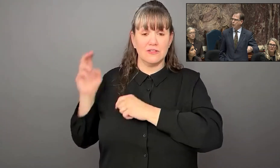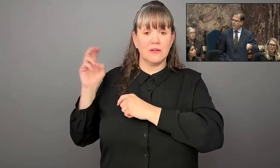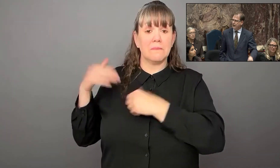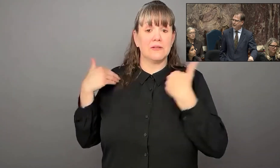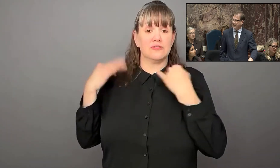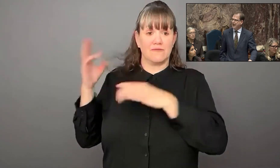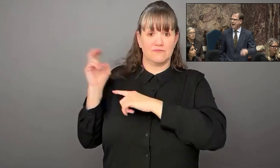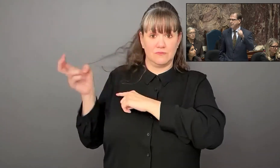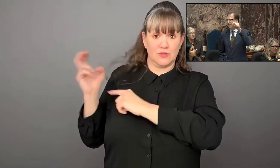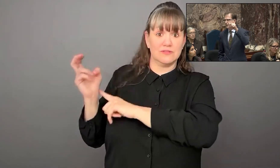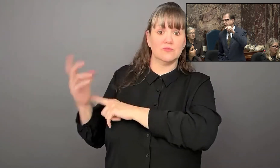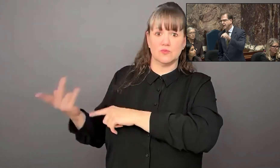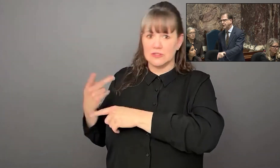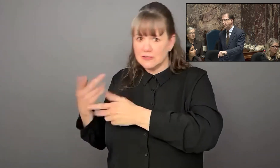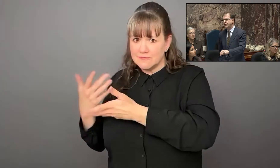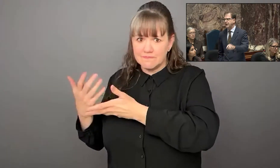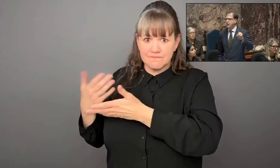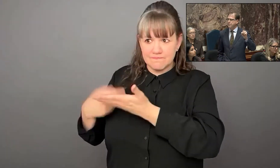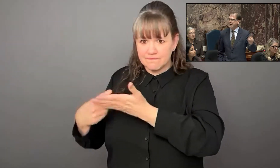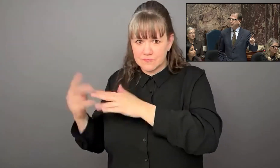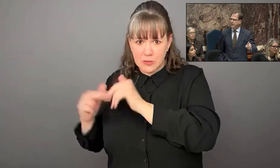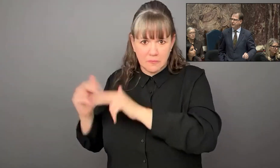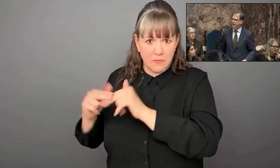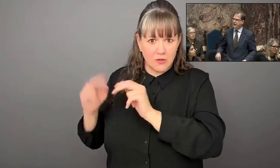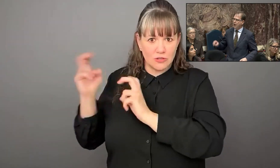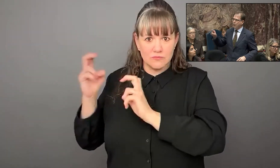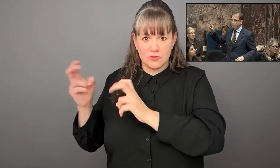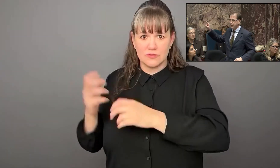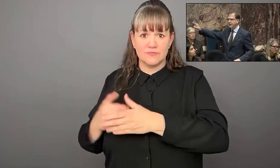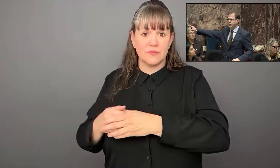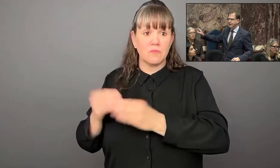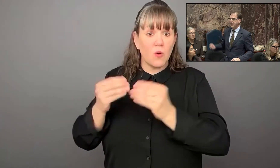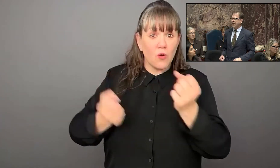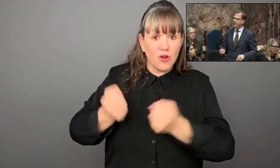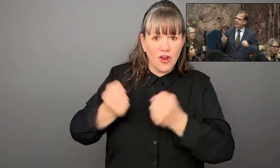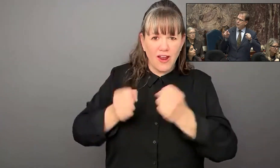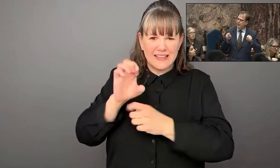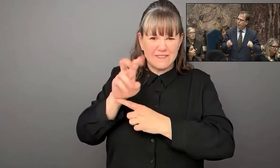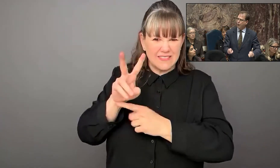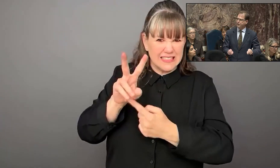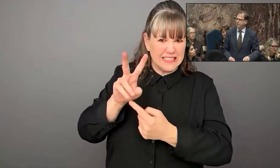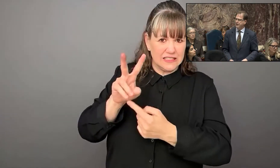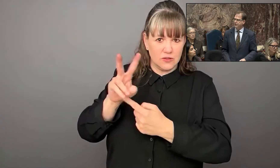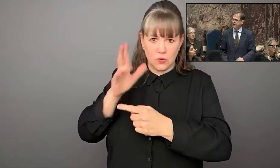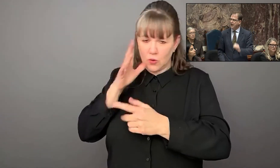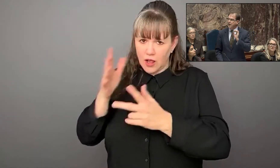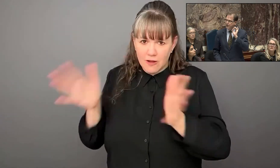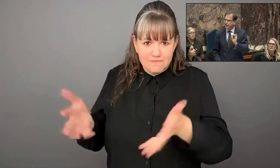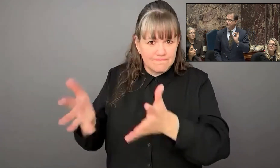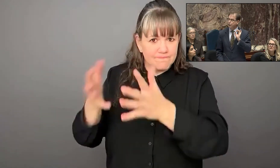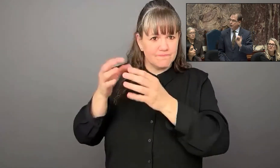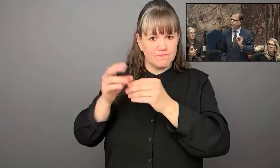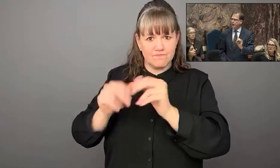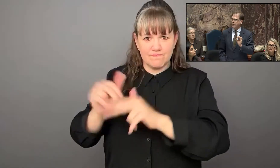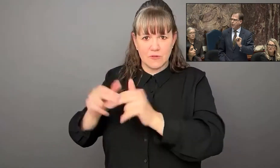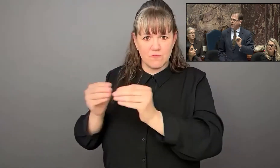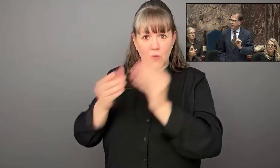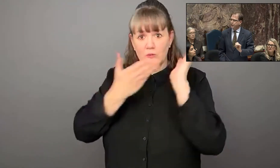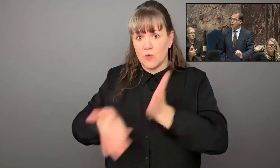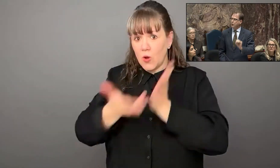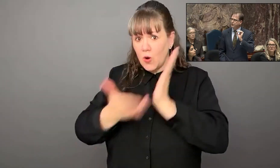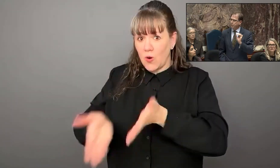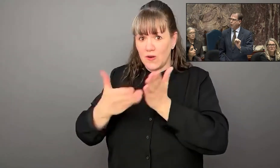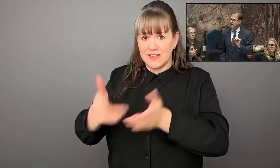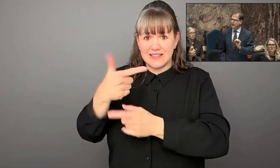the road. We're building it. It means the electricity we make in BC replaces the gasoline we import to BC. This is good for our